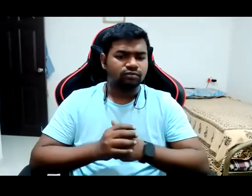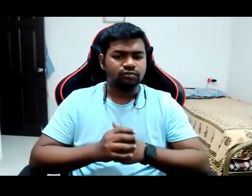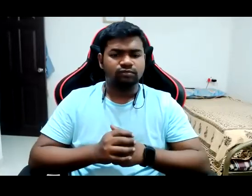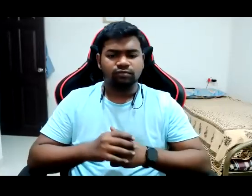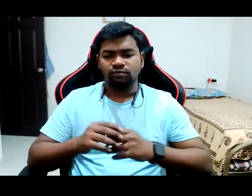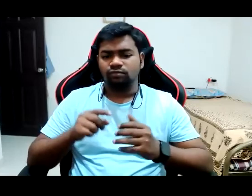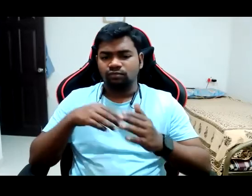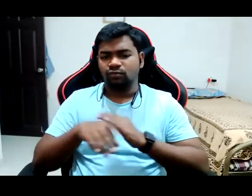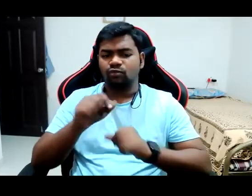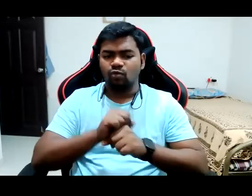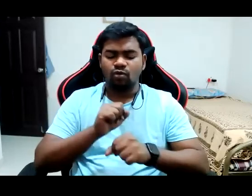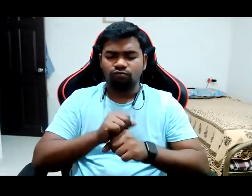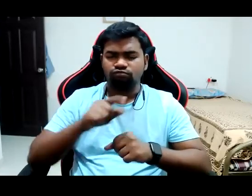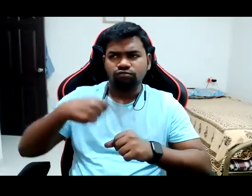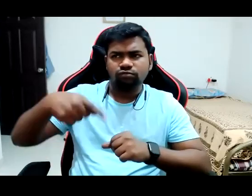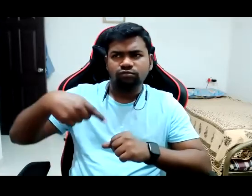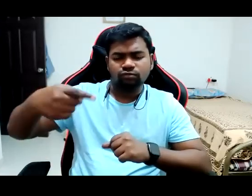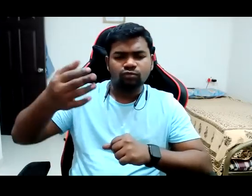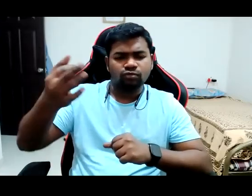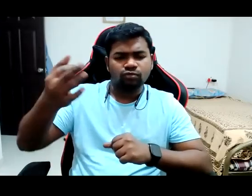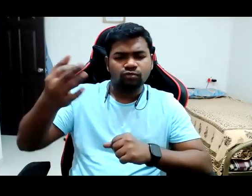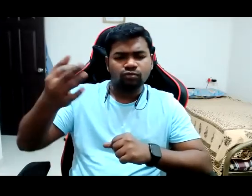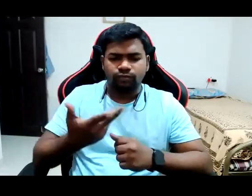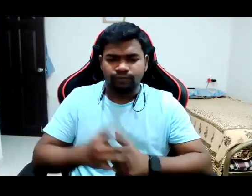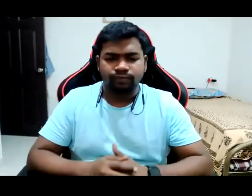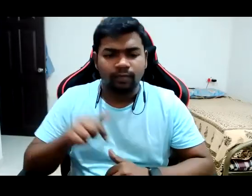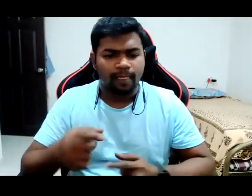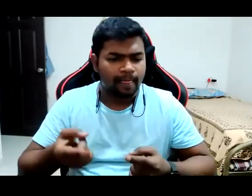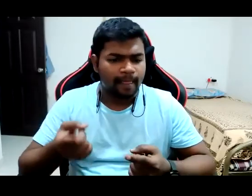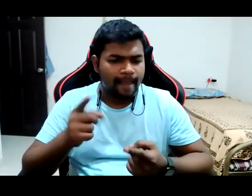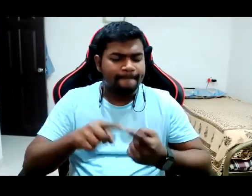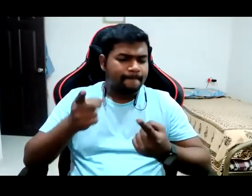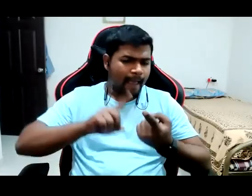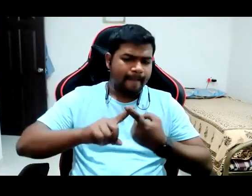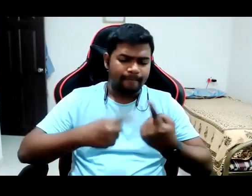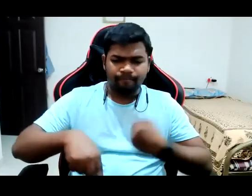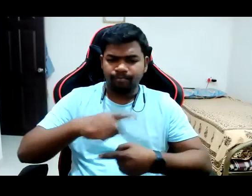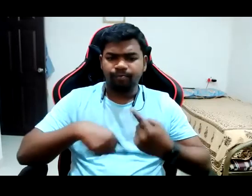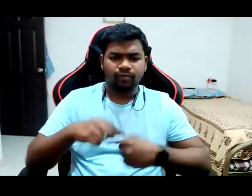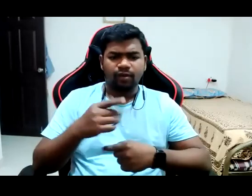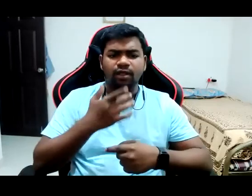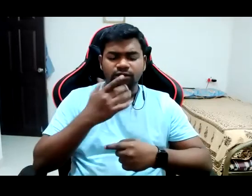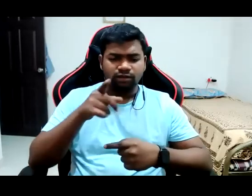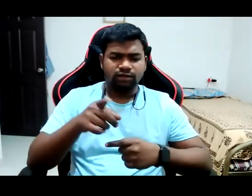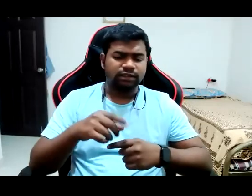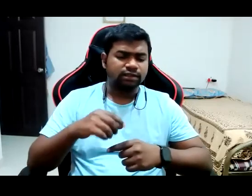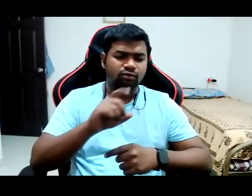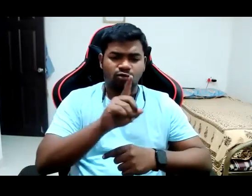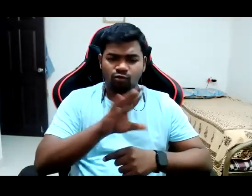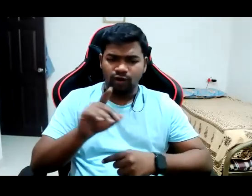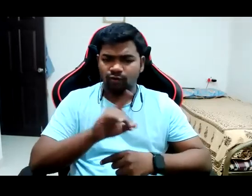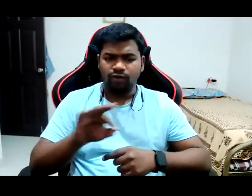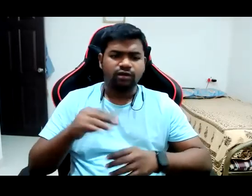of projects you can work on. So that's kind of like something else that will be happening. This Sunday, for example, we'll be sharing a recorded